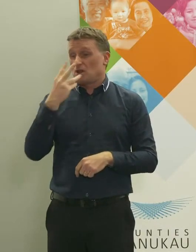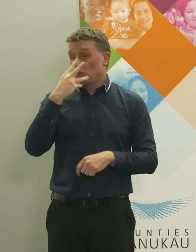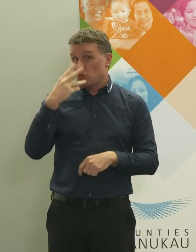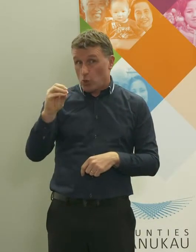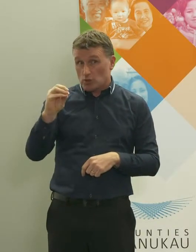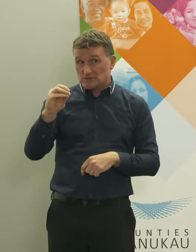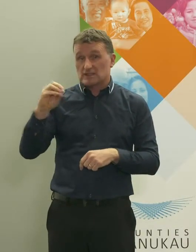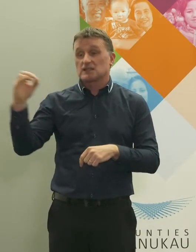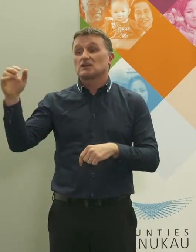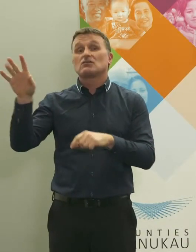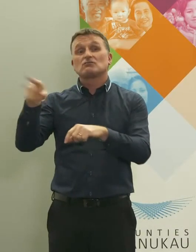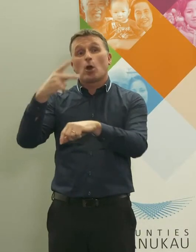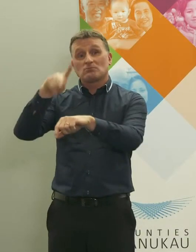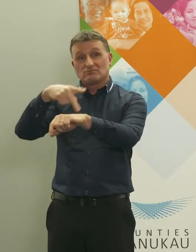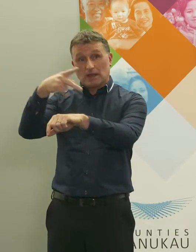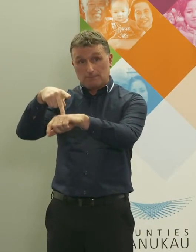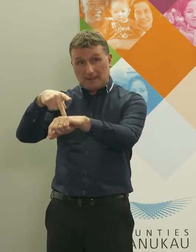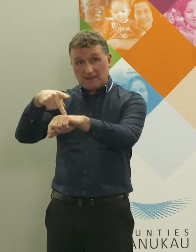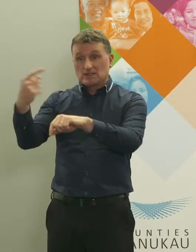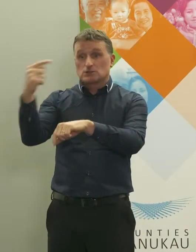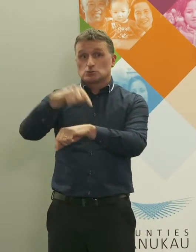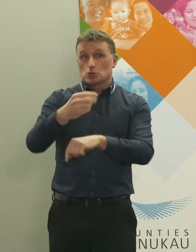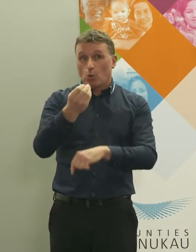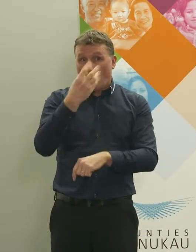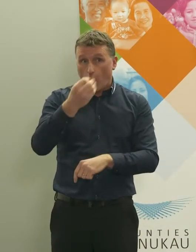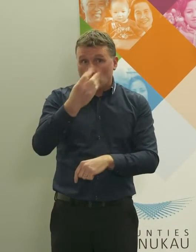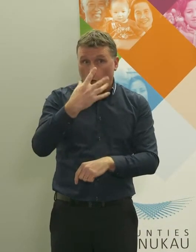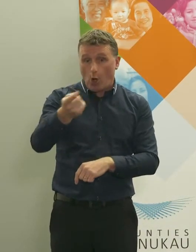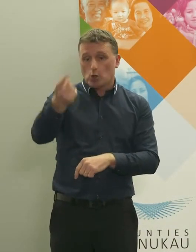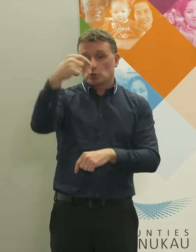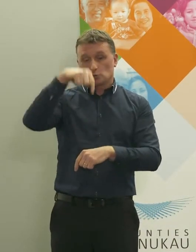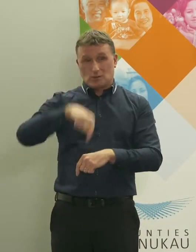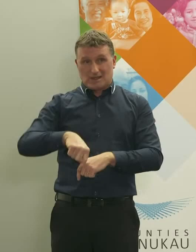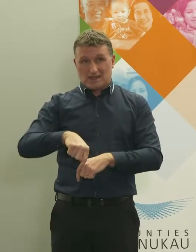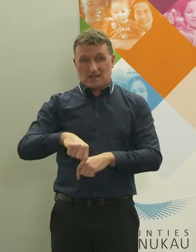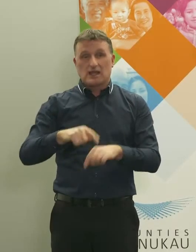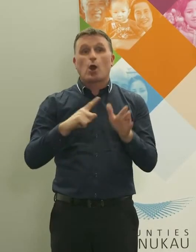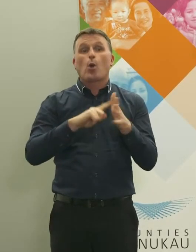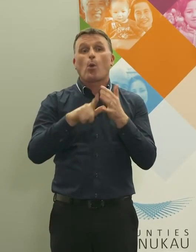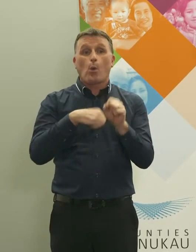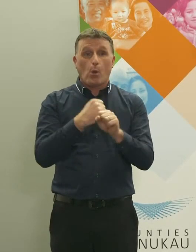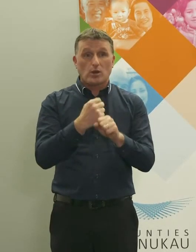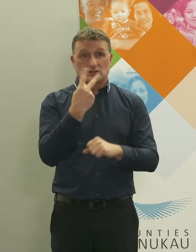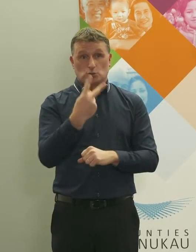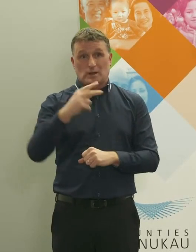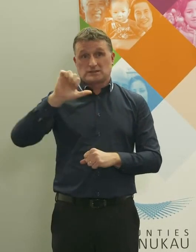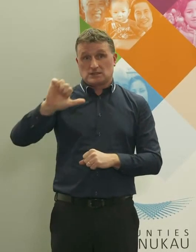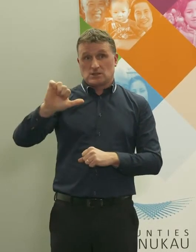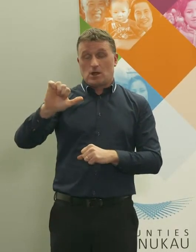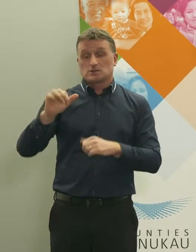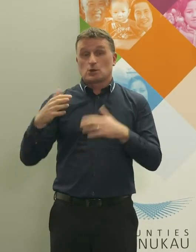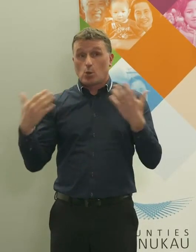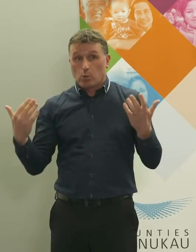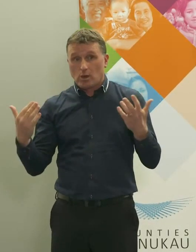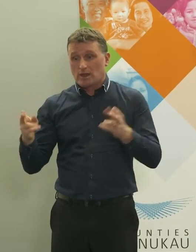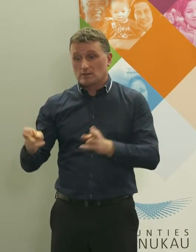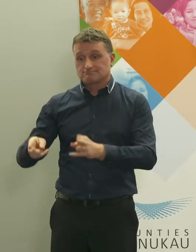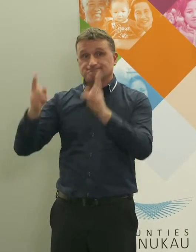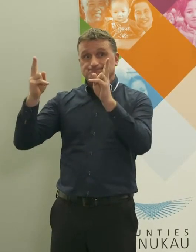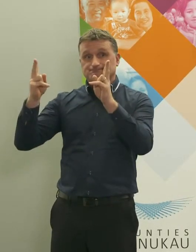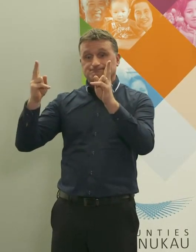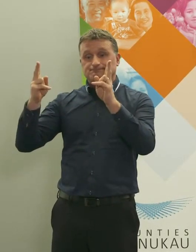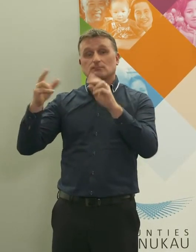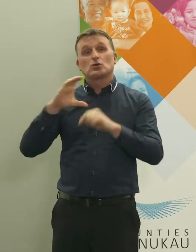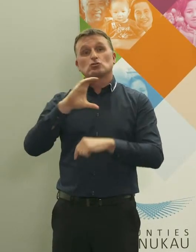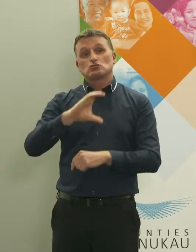Hong Kong on August the 29th. She has been in a managed isolation facility at the Distinction Hotel